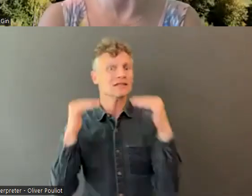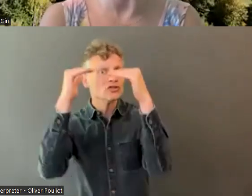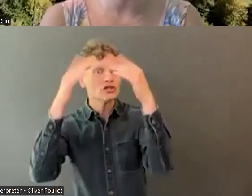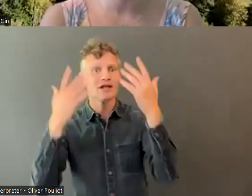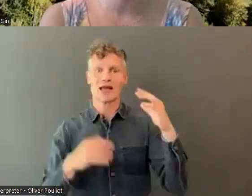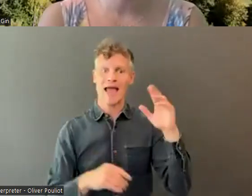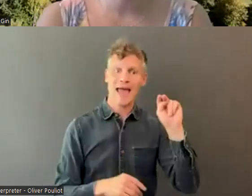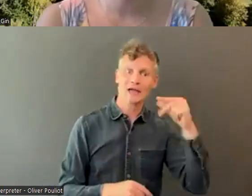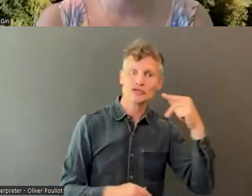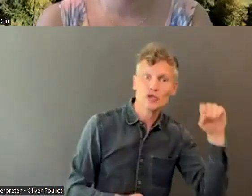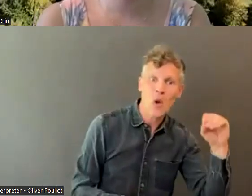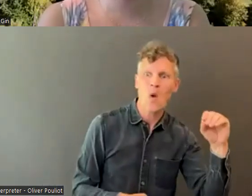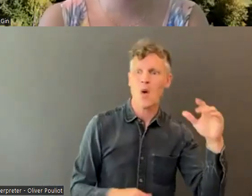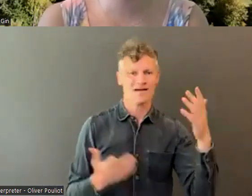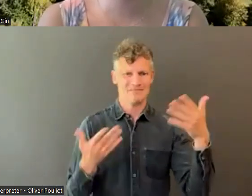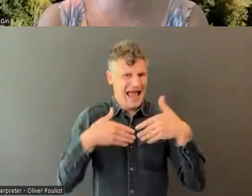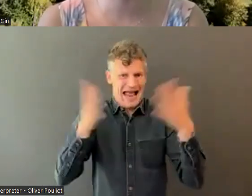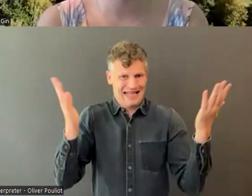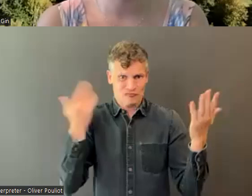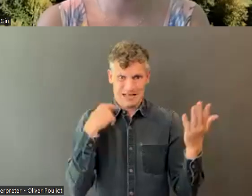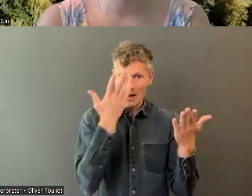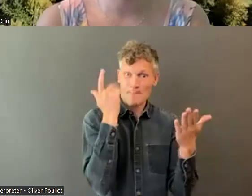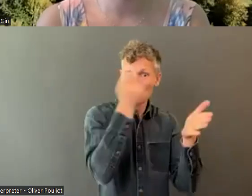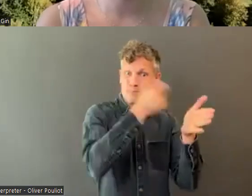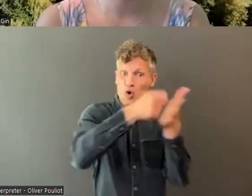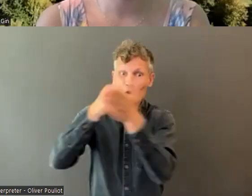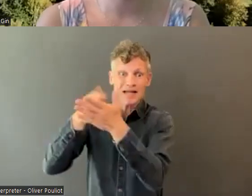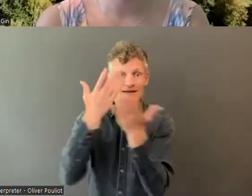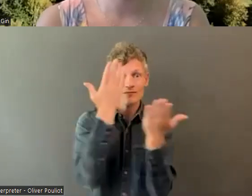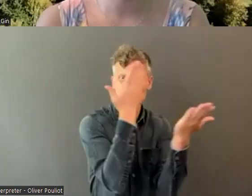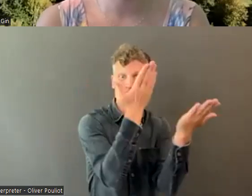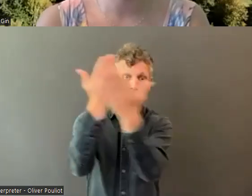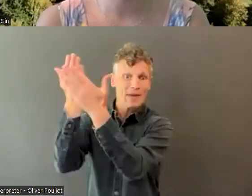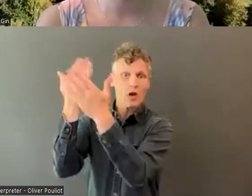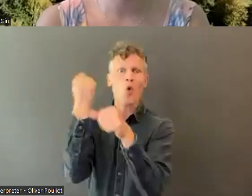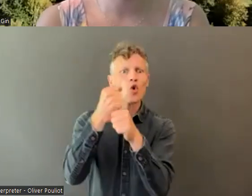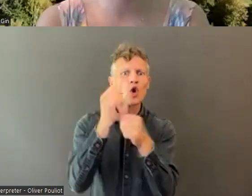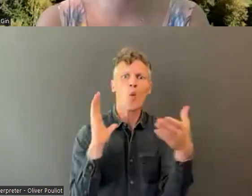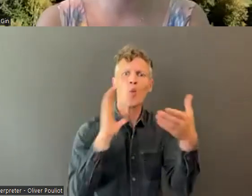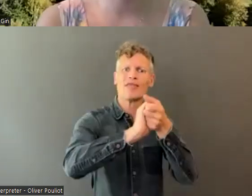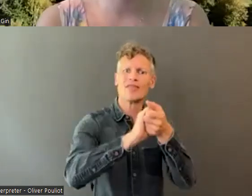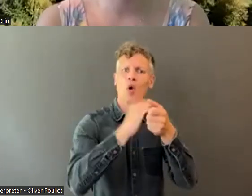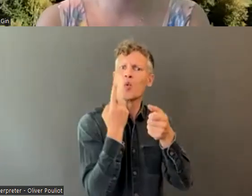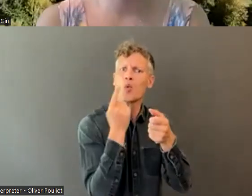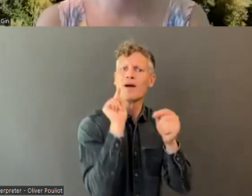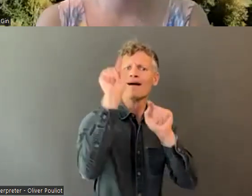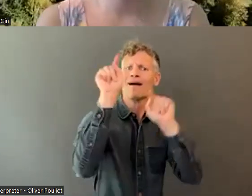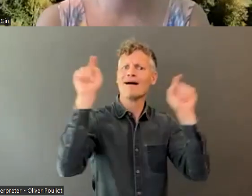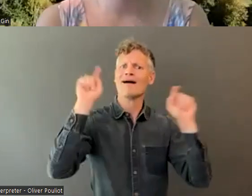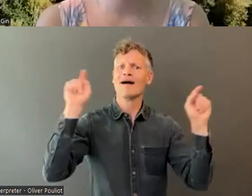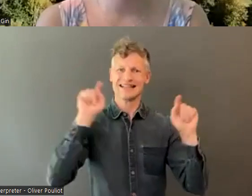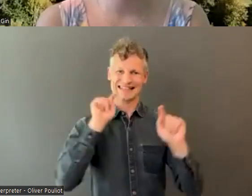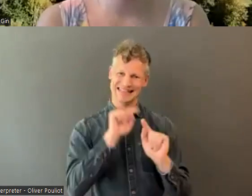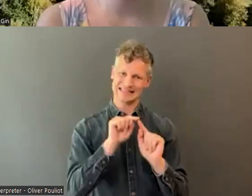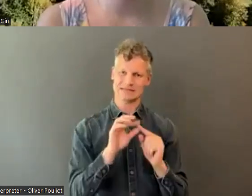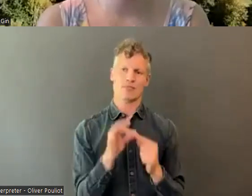is powerful to advance the inclusion of persons with disabilities. So of course, we will make this webinar